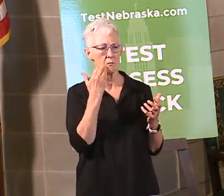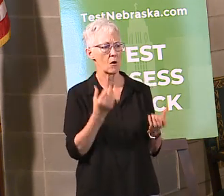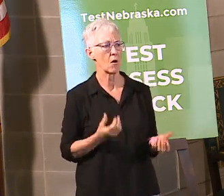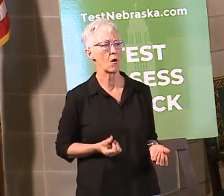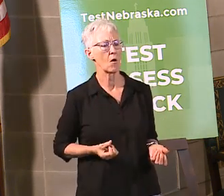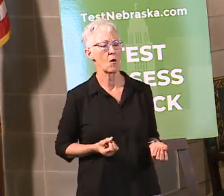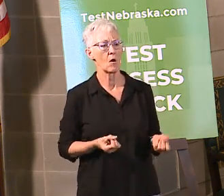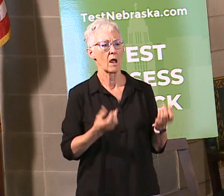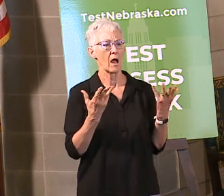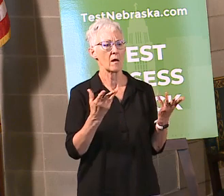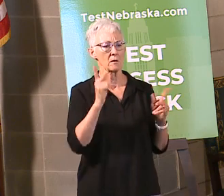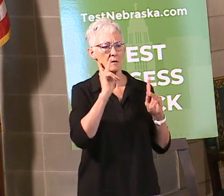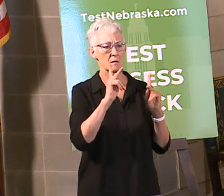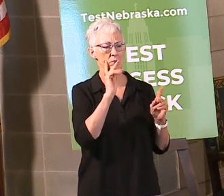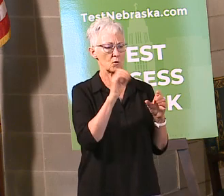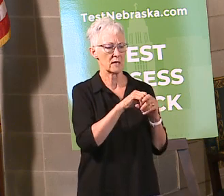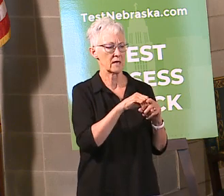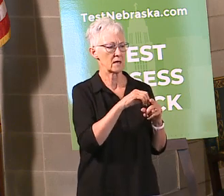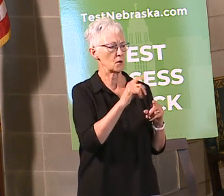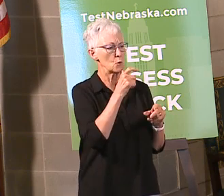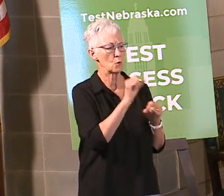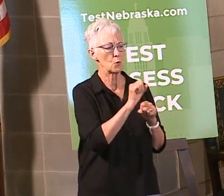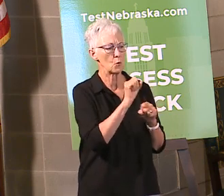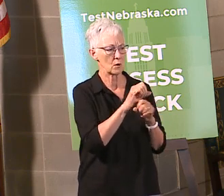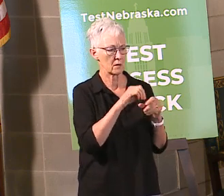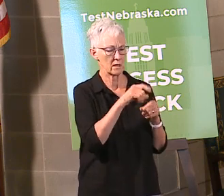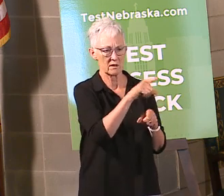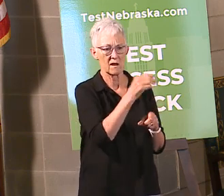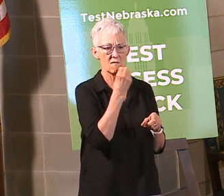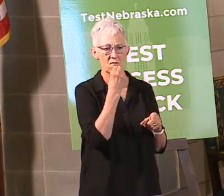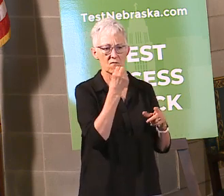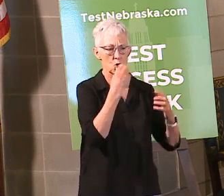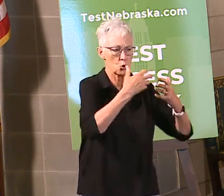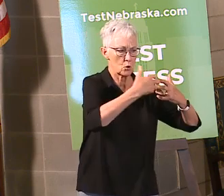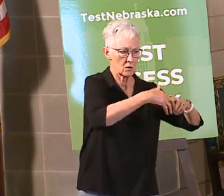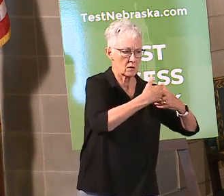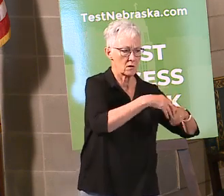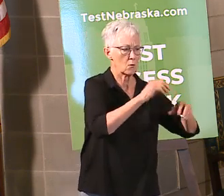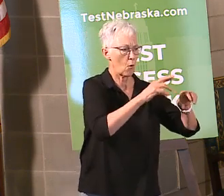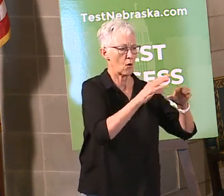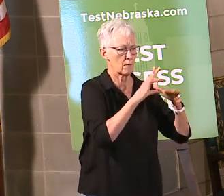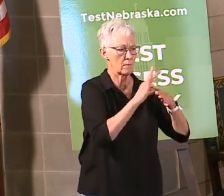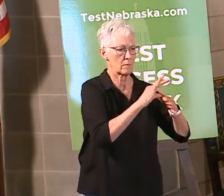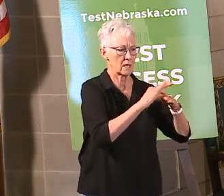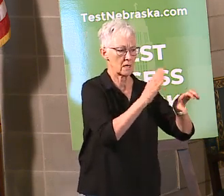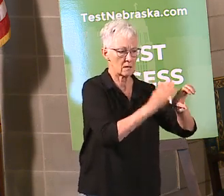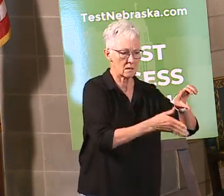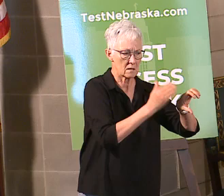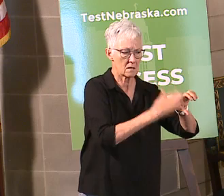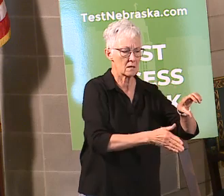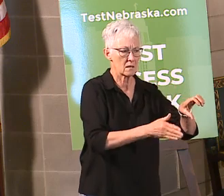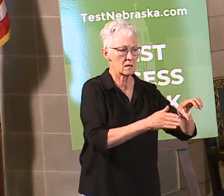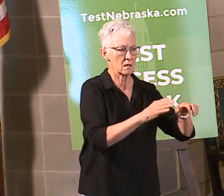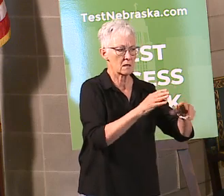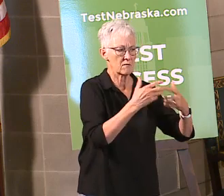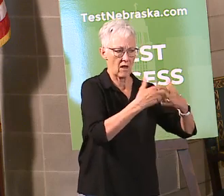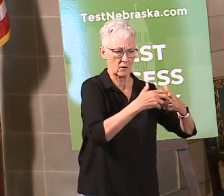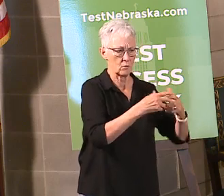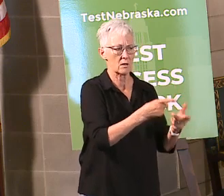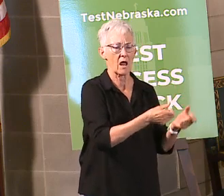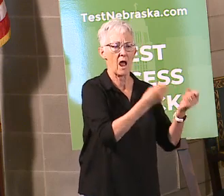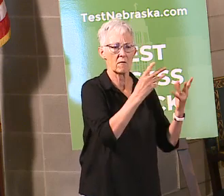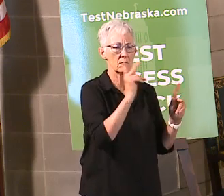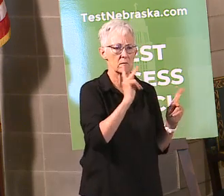to the food processing industry, total number of cases, and then deaths associated with that industry. Dr. Antone, I know you've got that data, so you want to come up